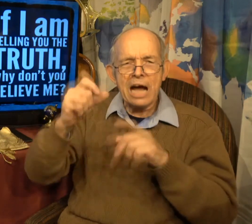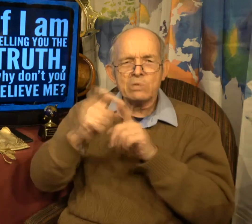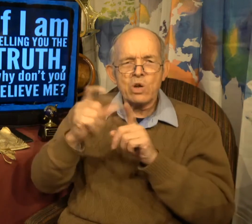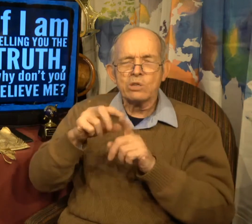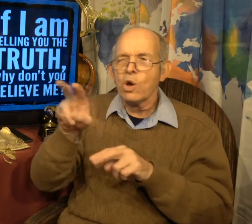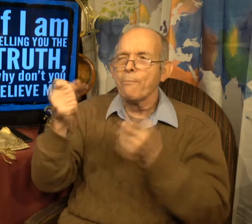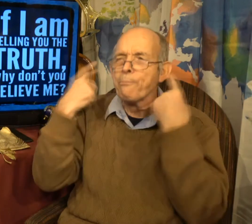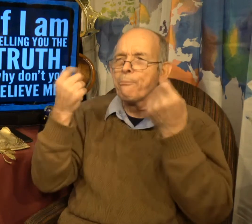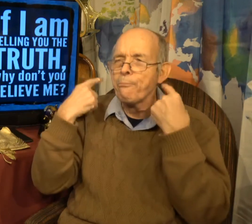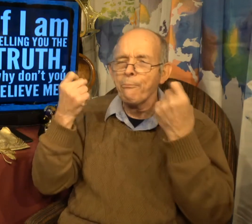God's word.